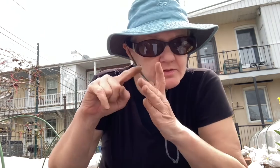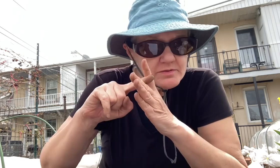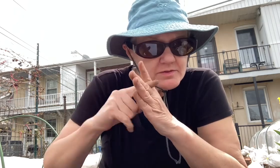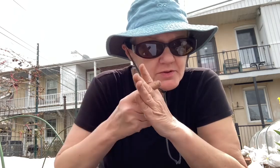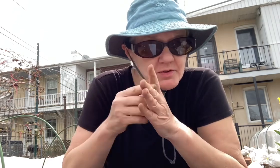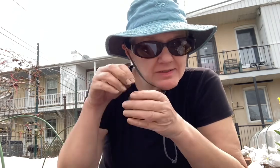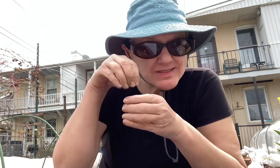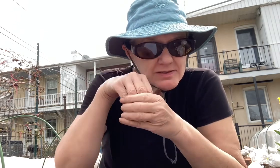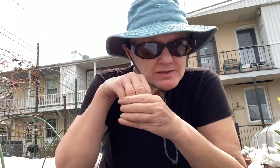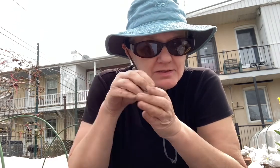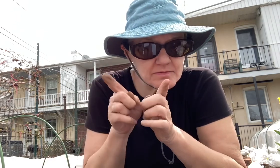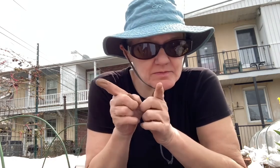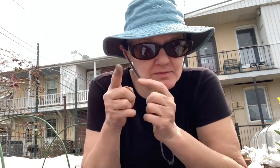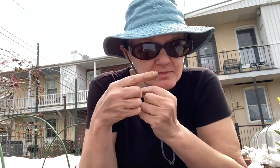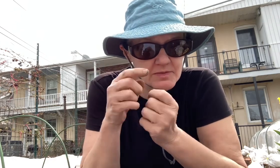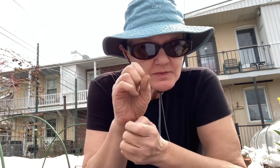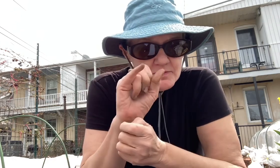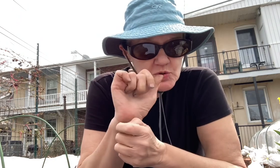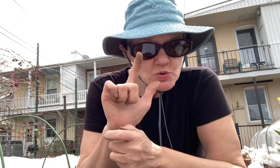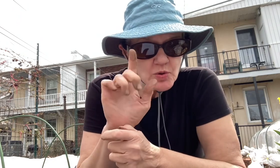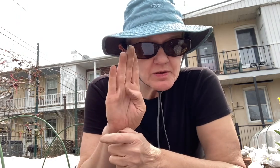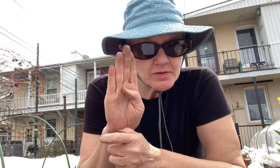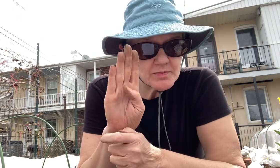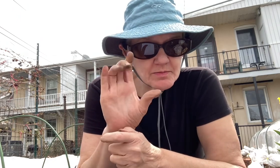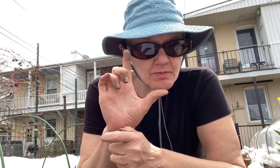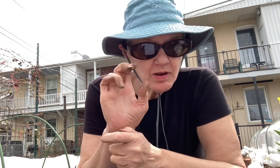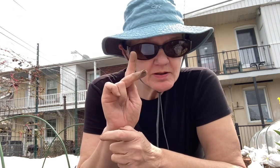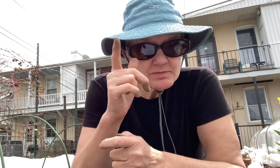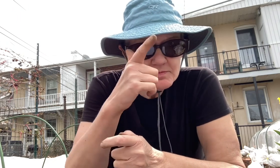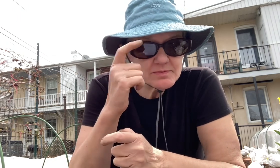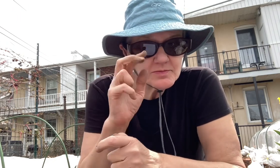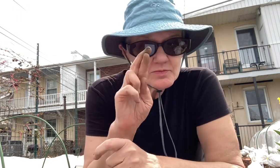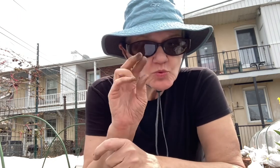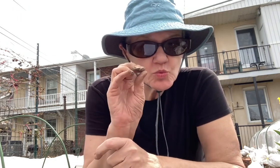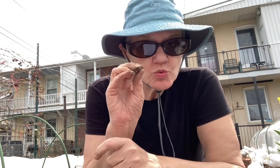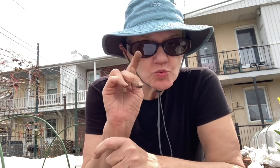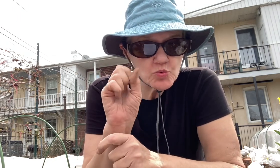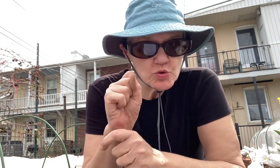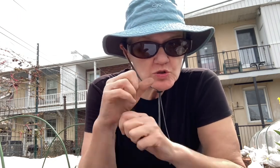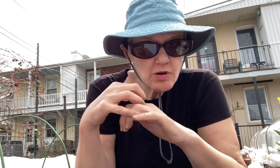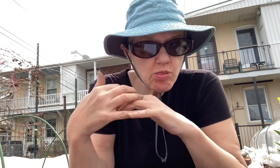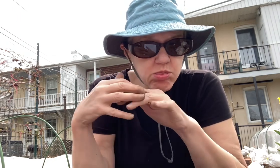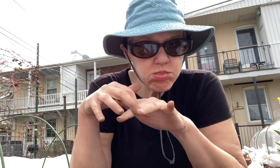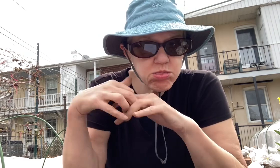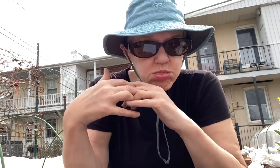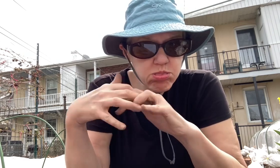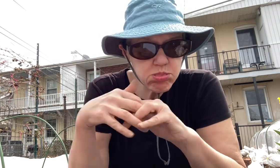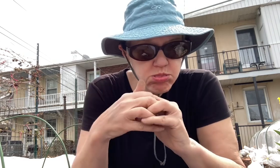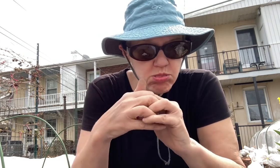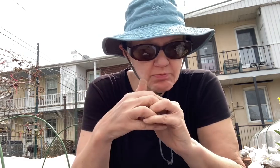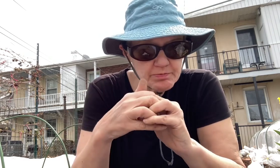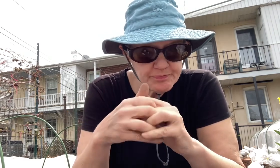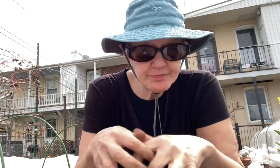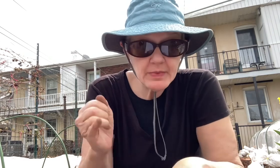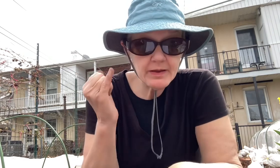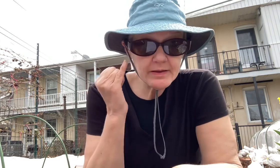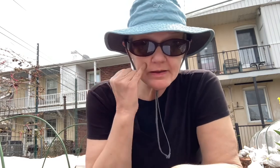If you started them in soil blocks, the ones you leave aren't going to get any bigger because the roots have gotten